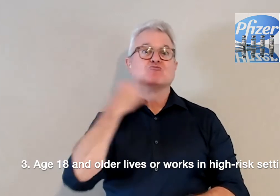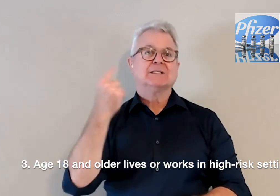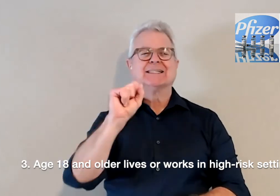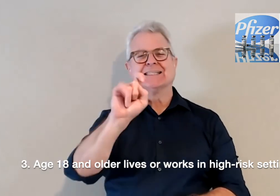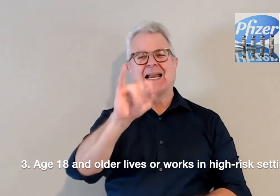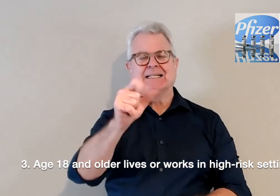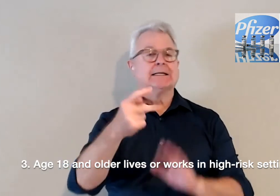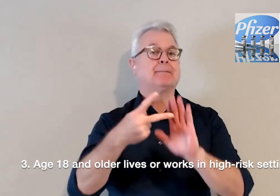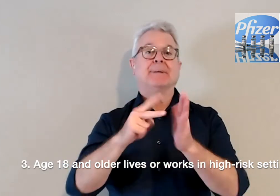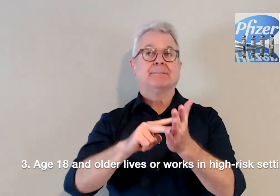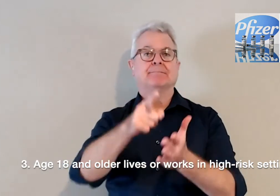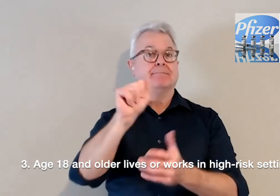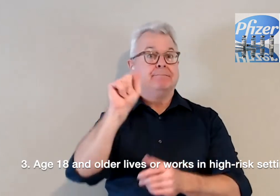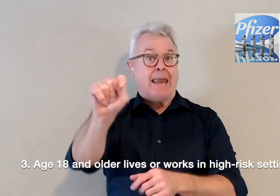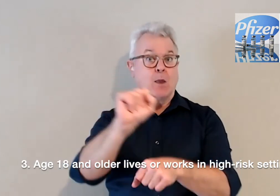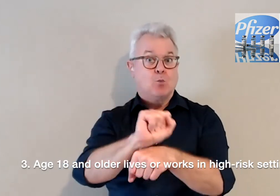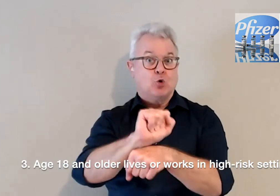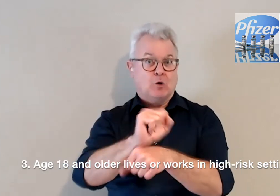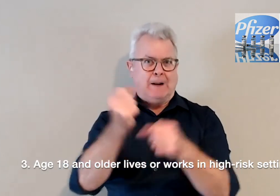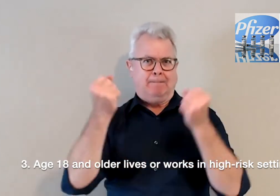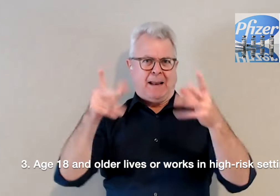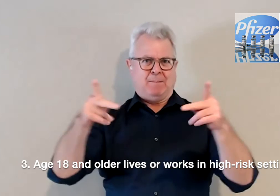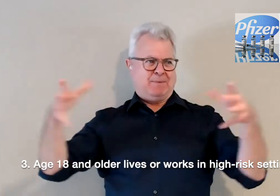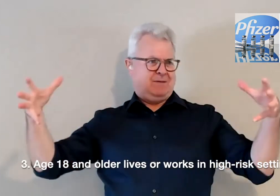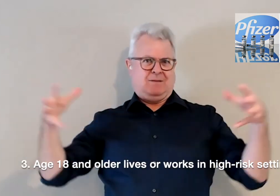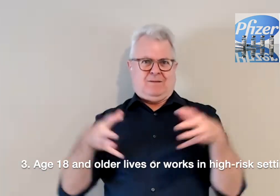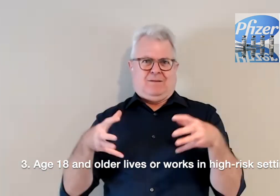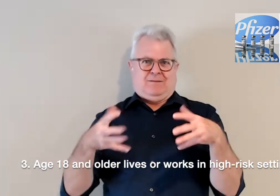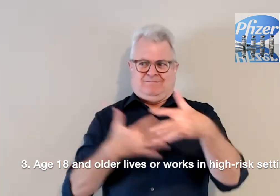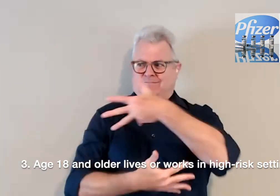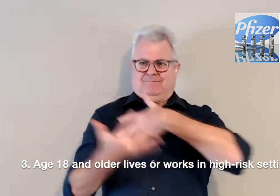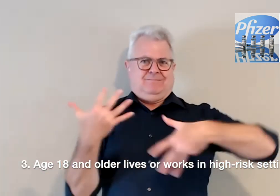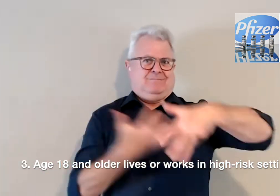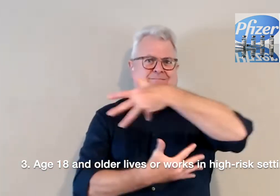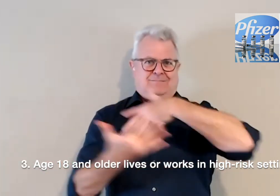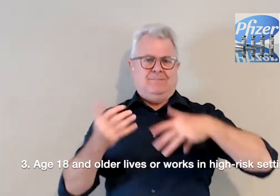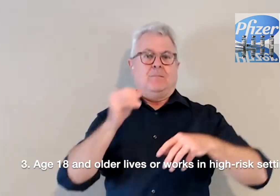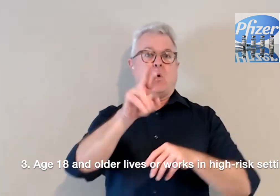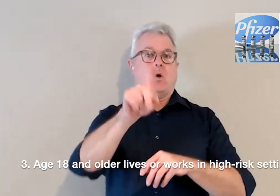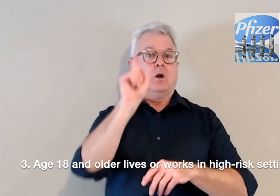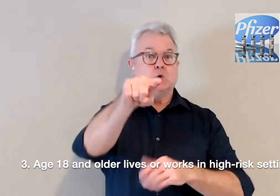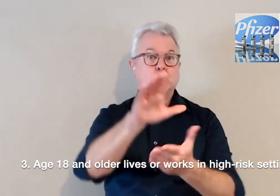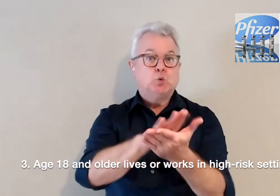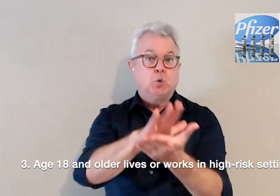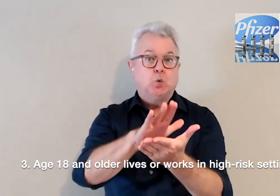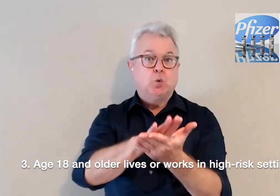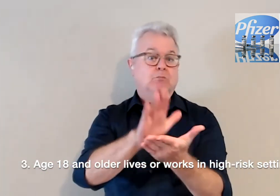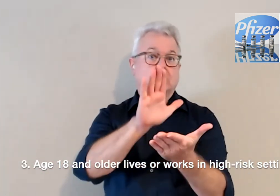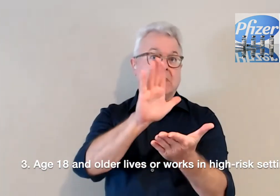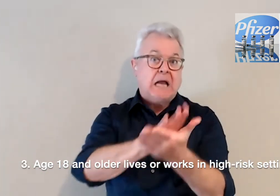in high-risk environments, such as if you work in a setting where you are in an area where you work with a lot of people and come into